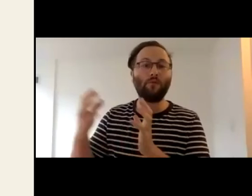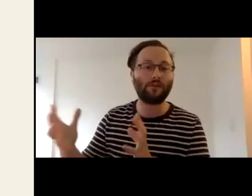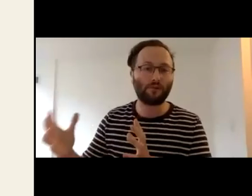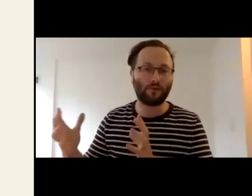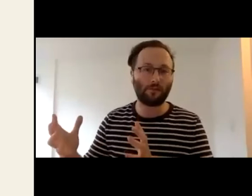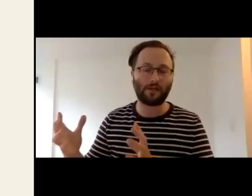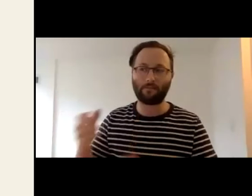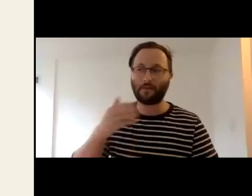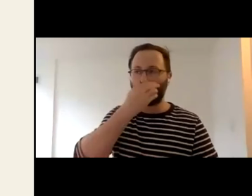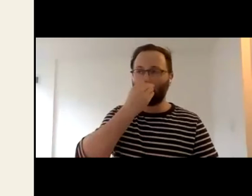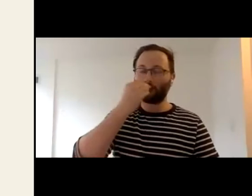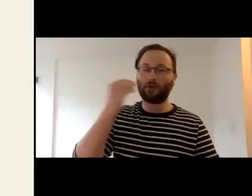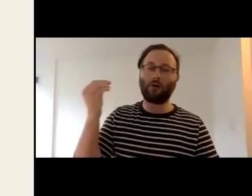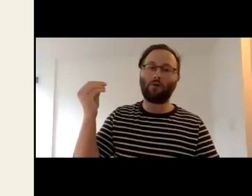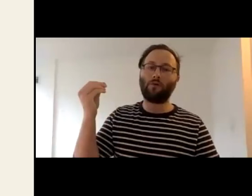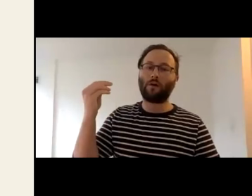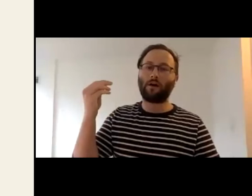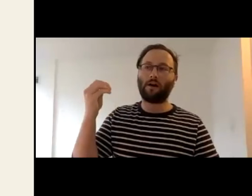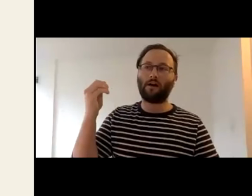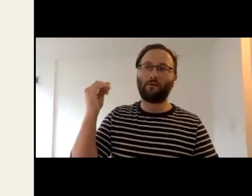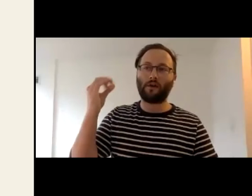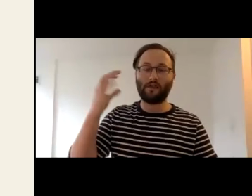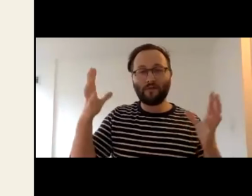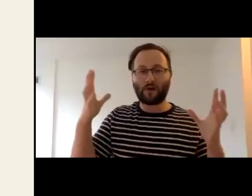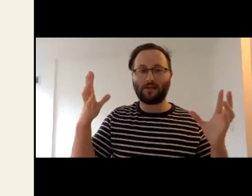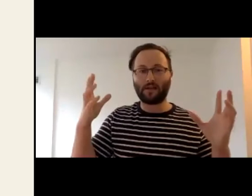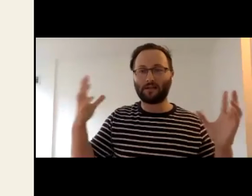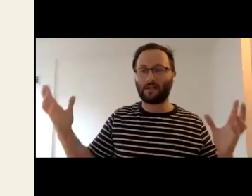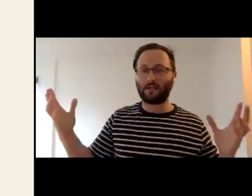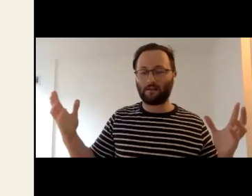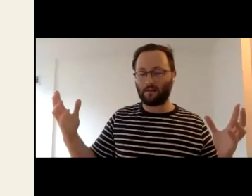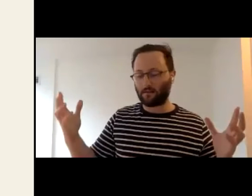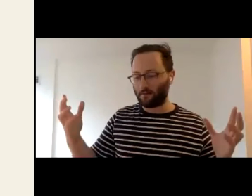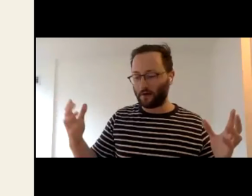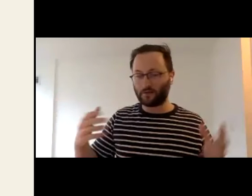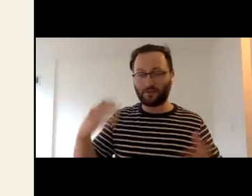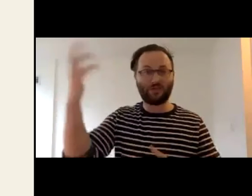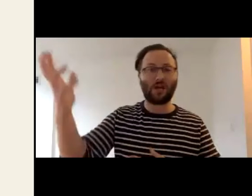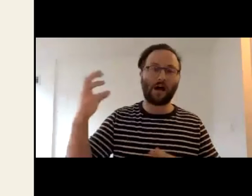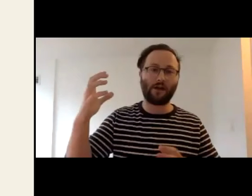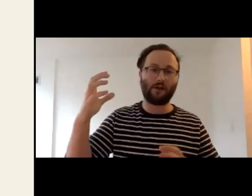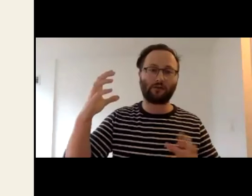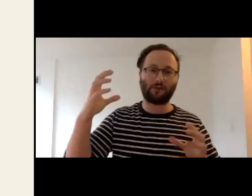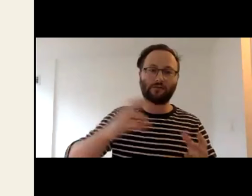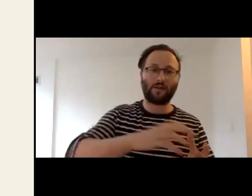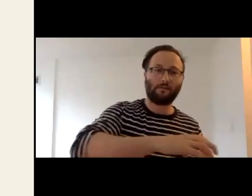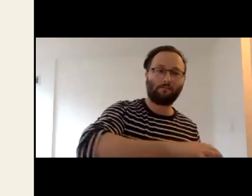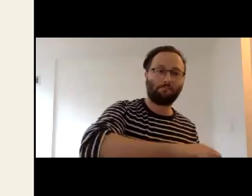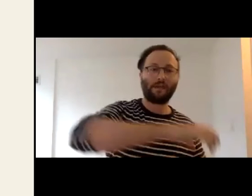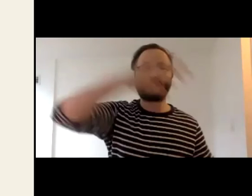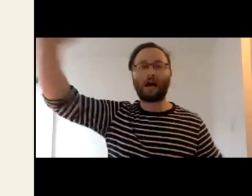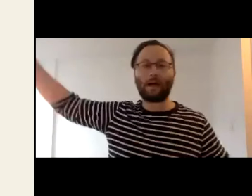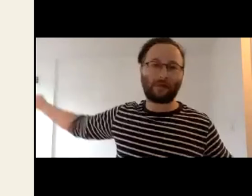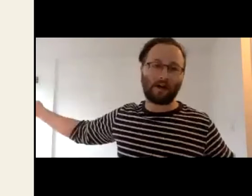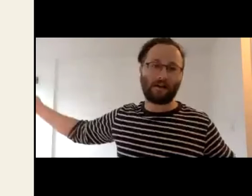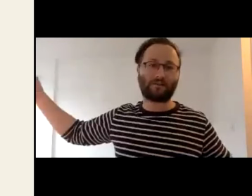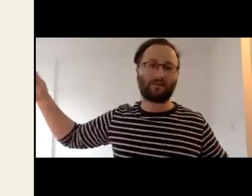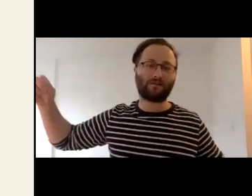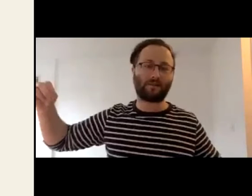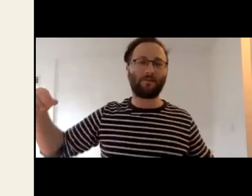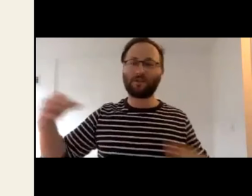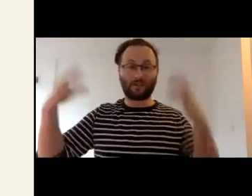move into a new medium. So in the movie context, think about CGI or sort of big time